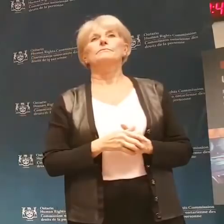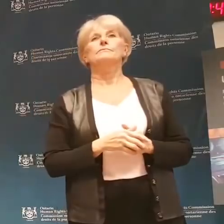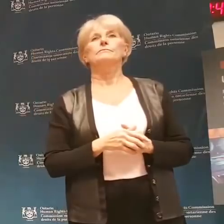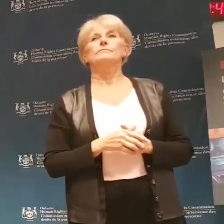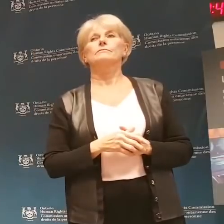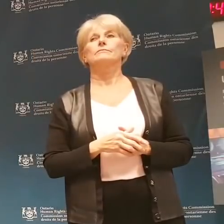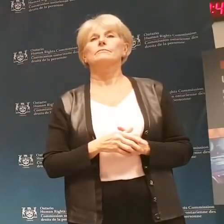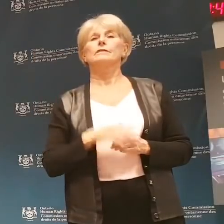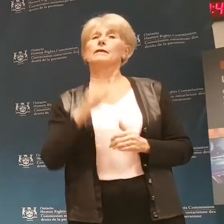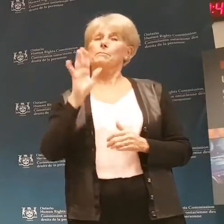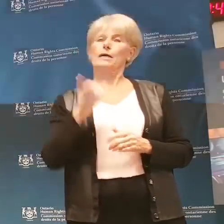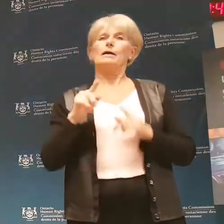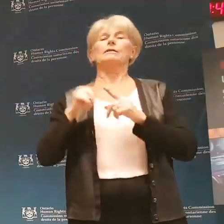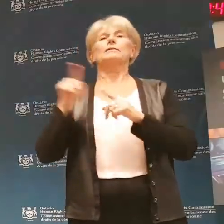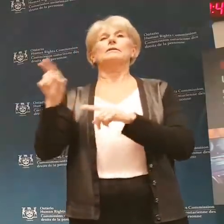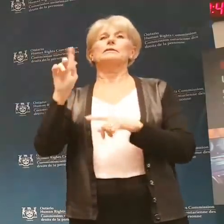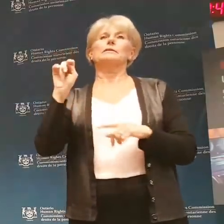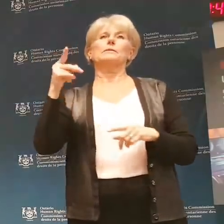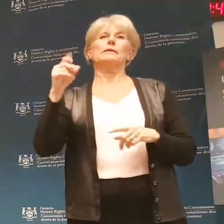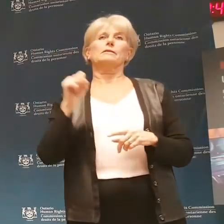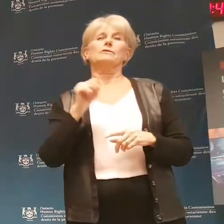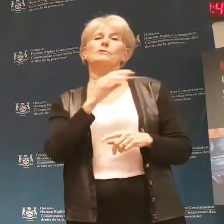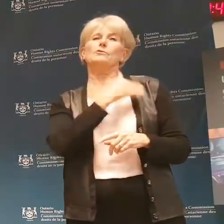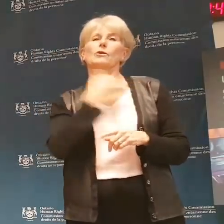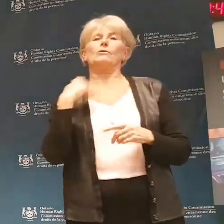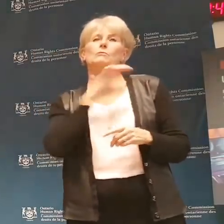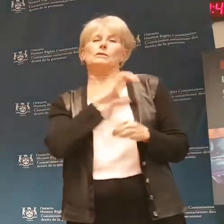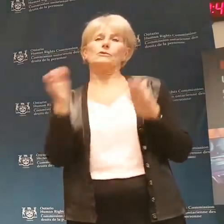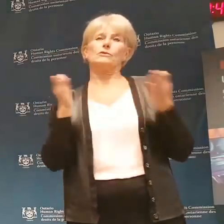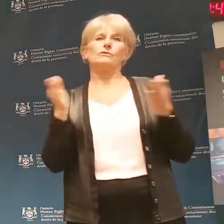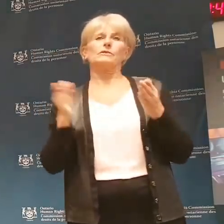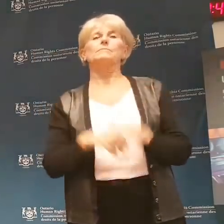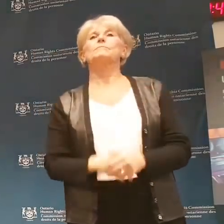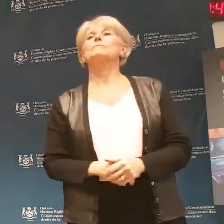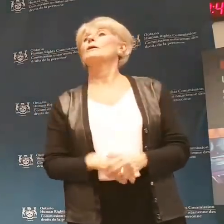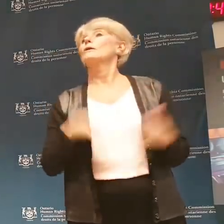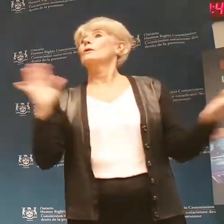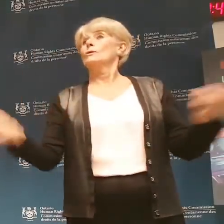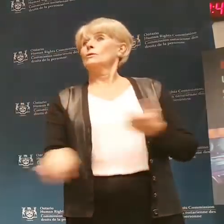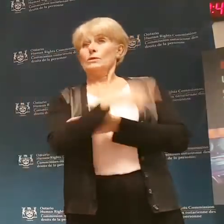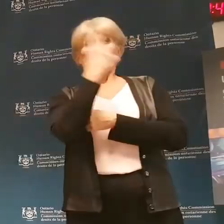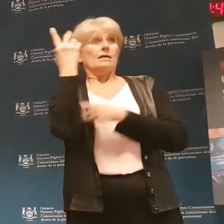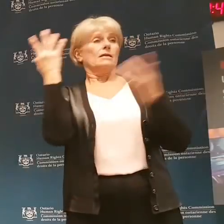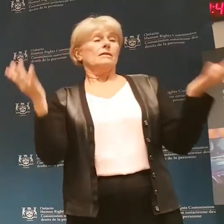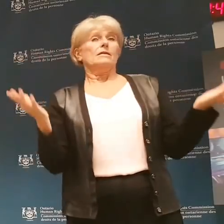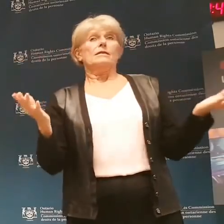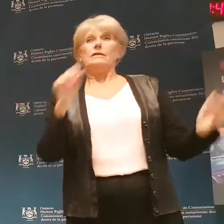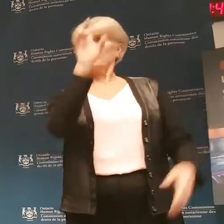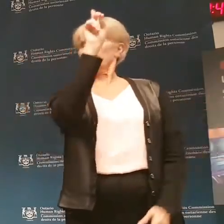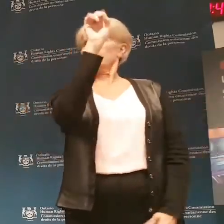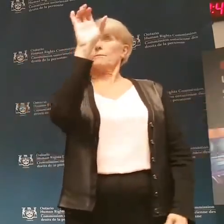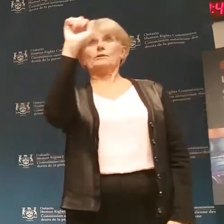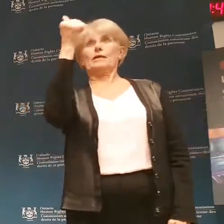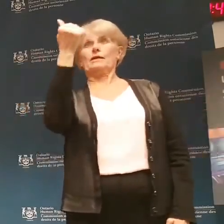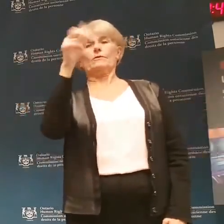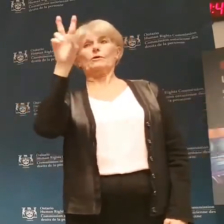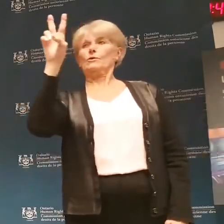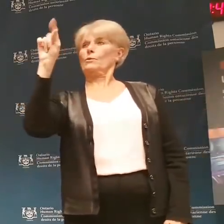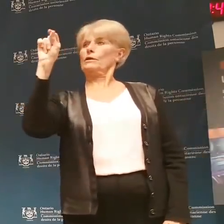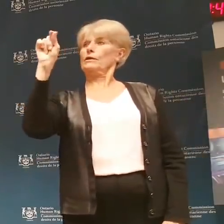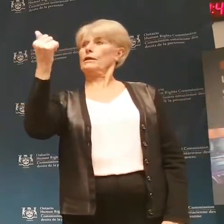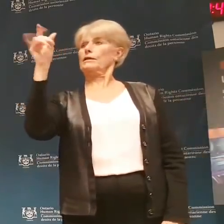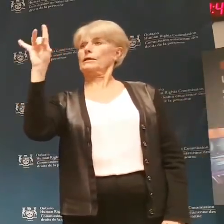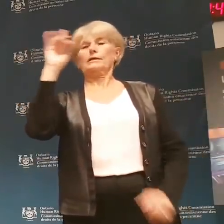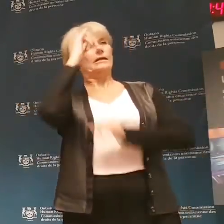persons by the Toronto Police Service. Today, December the 10th,